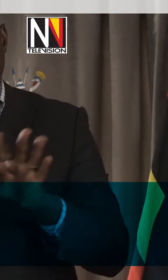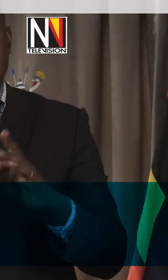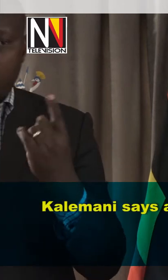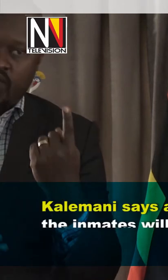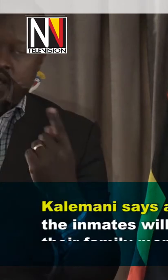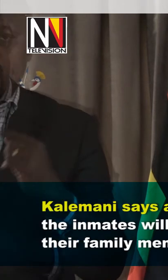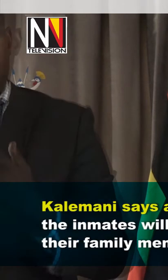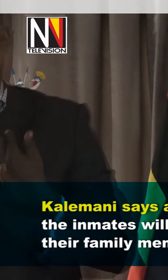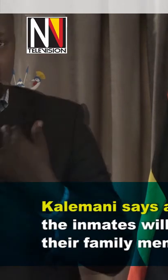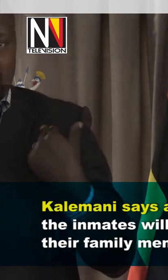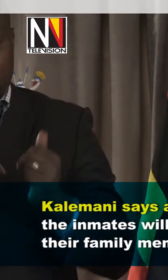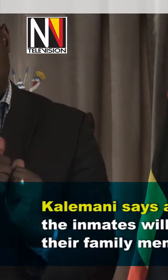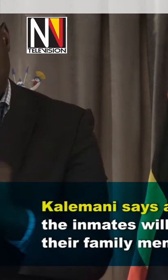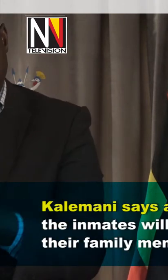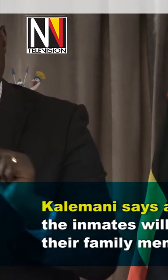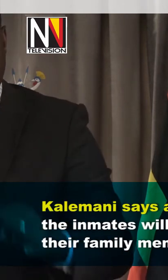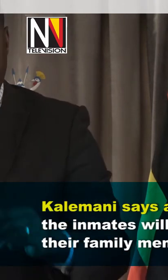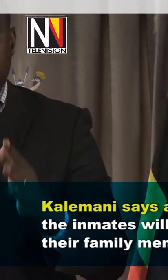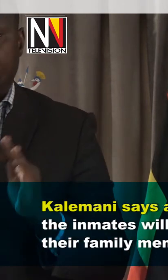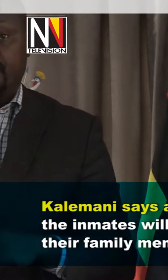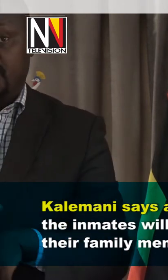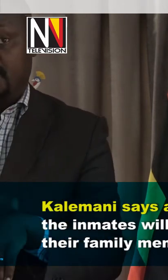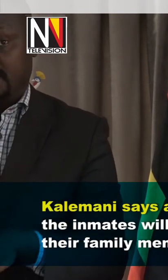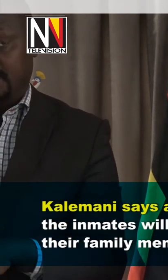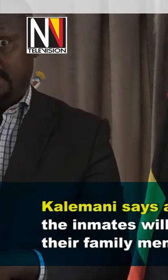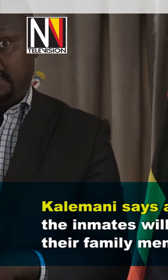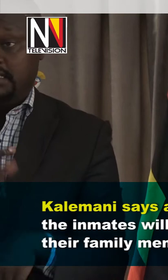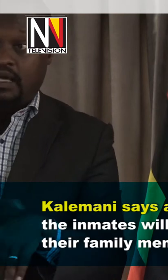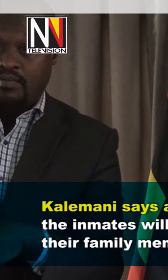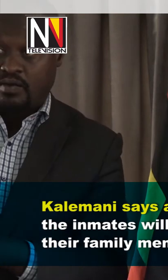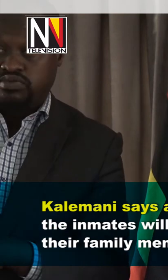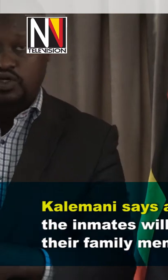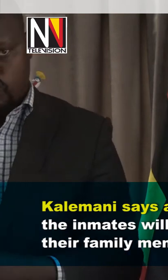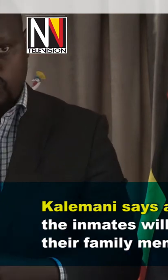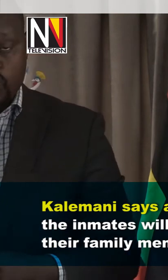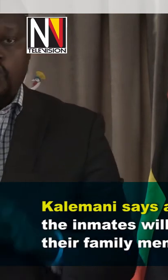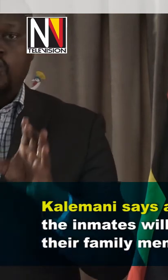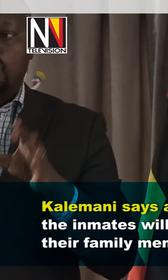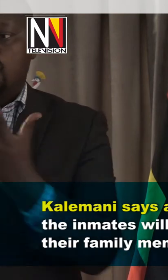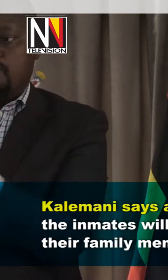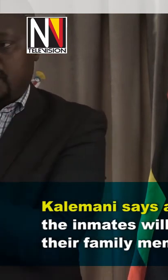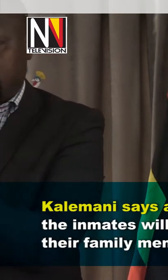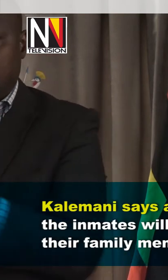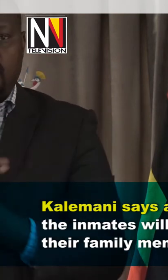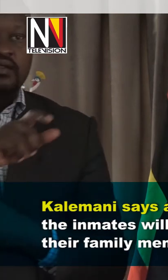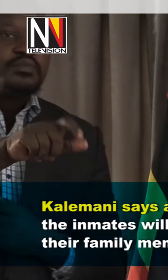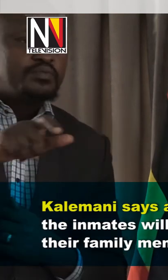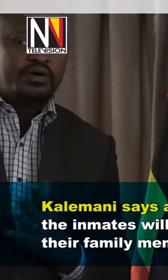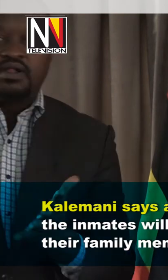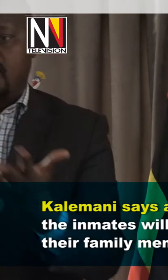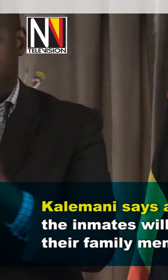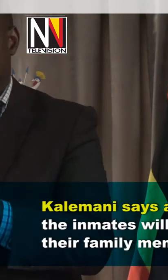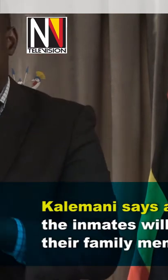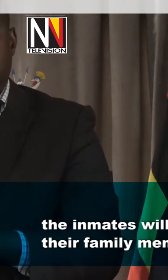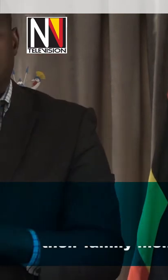as the case may be. While at court premises, the prisoner shall not mix with the public, who include